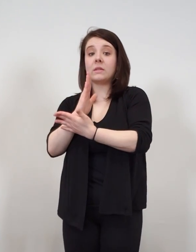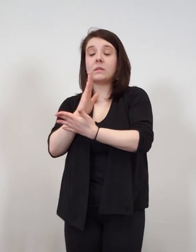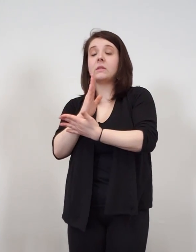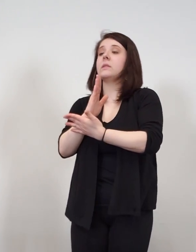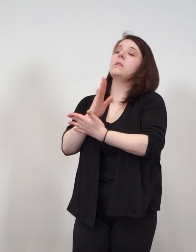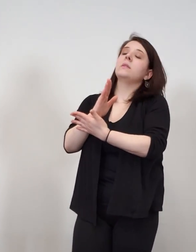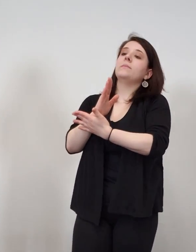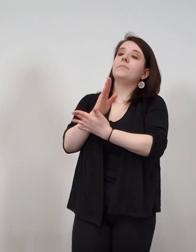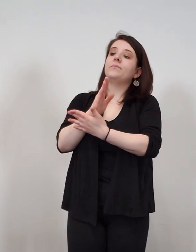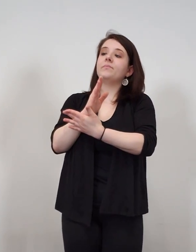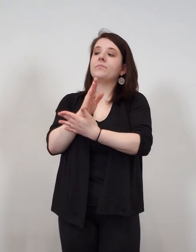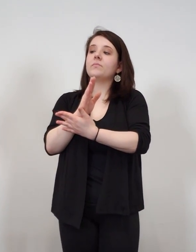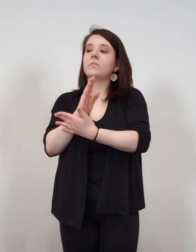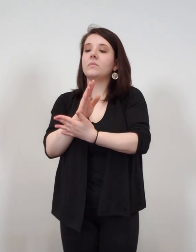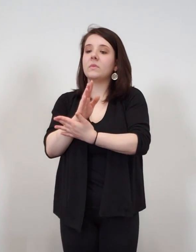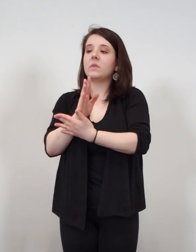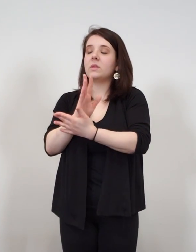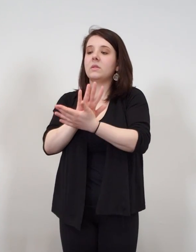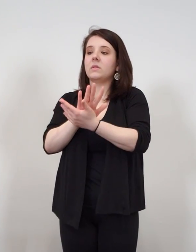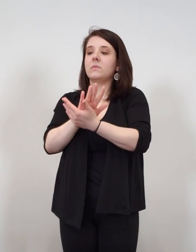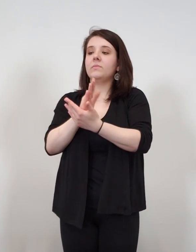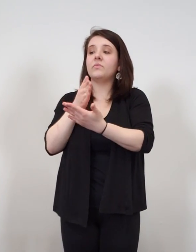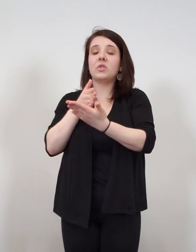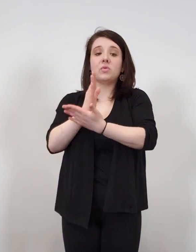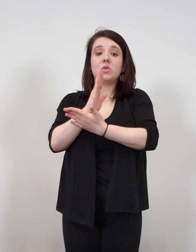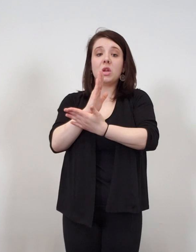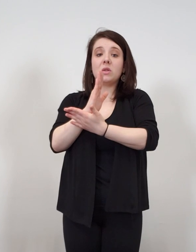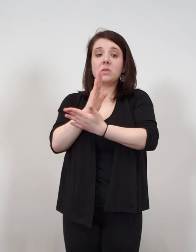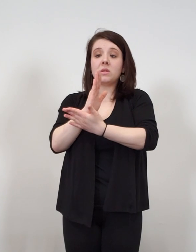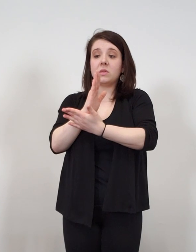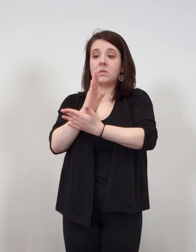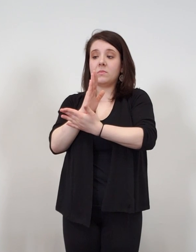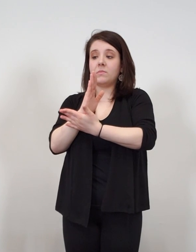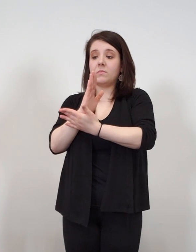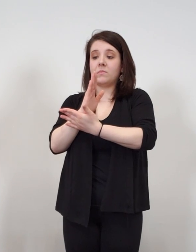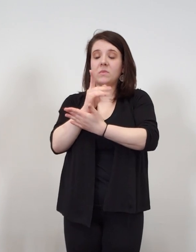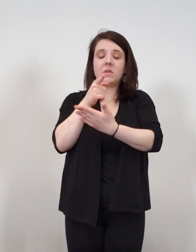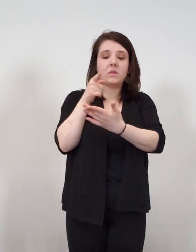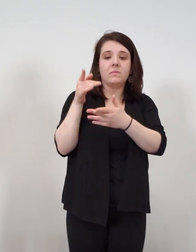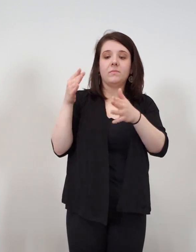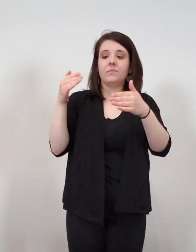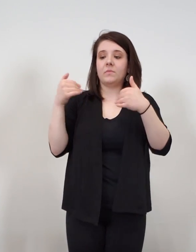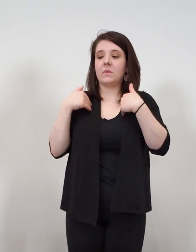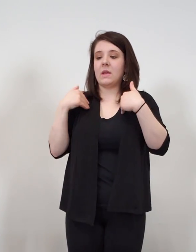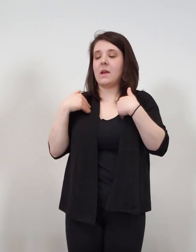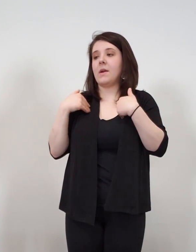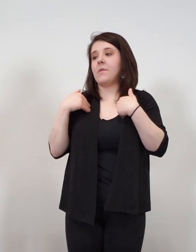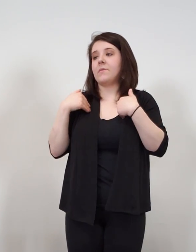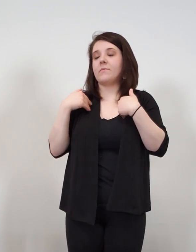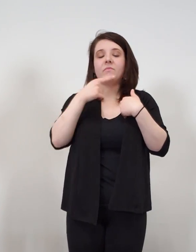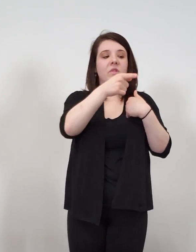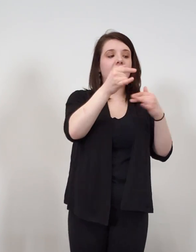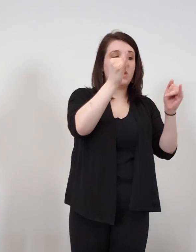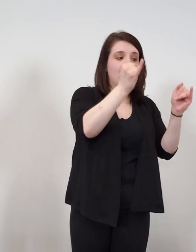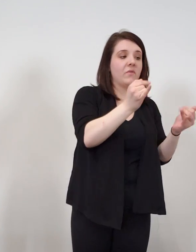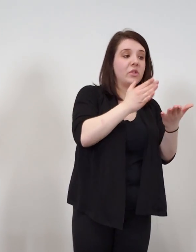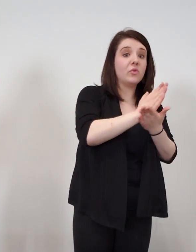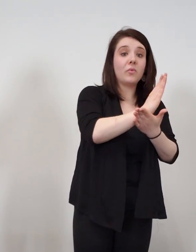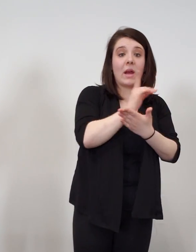liberty, and the pursuit of happiness. And then there are individual rights that all people within the United States are promised by our Constitution